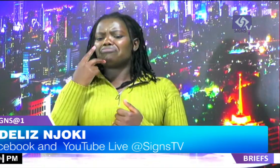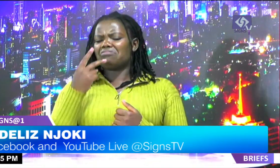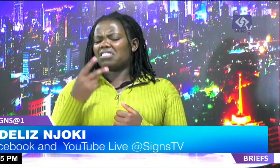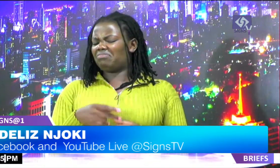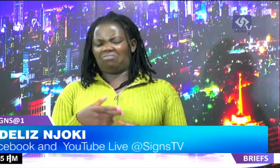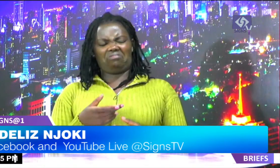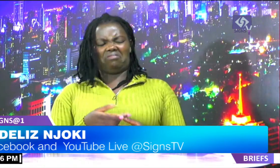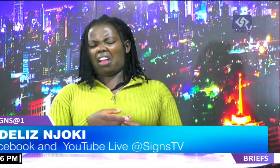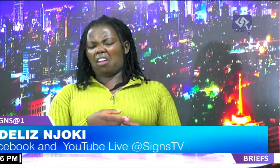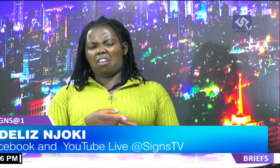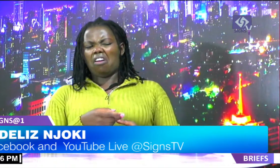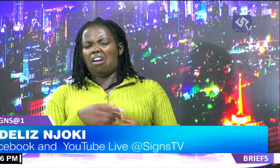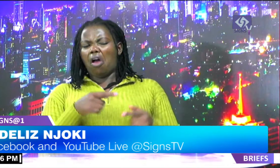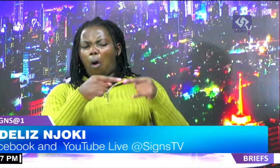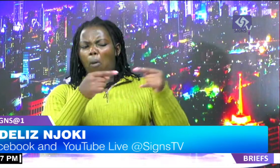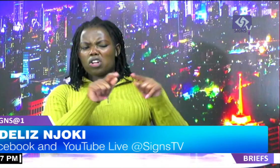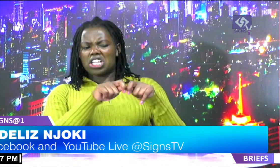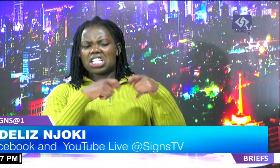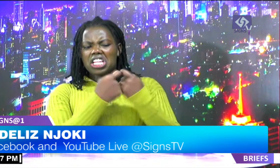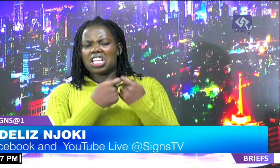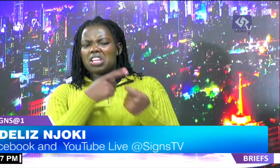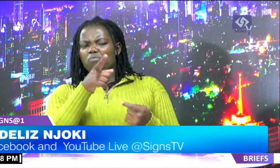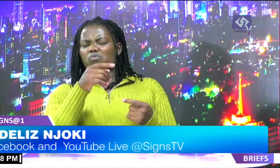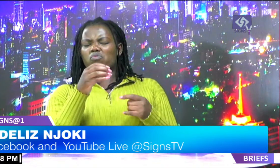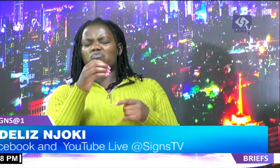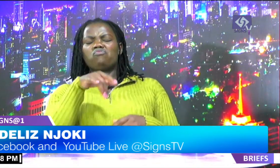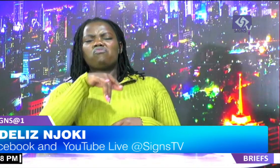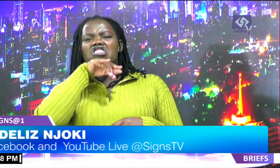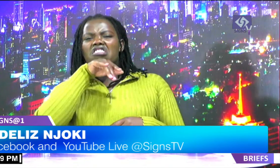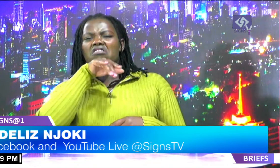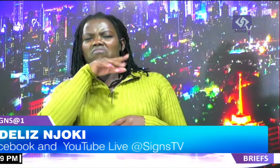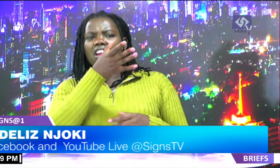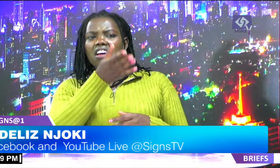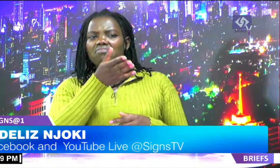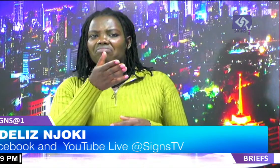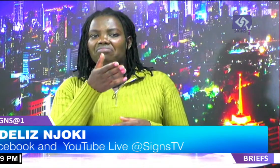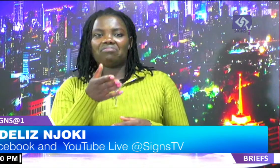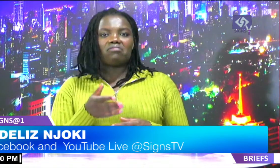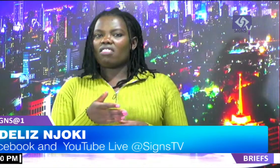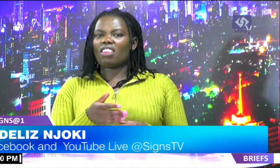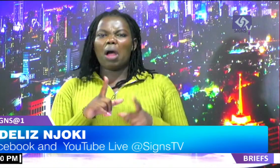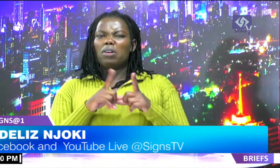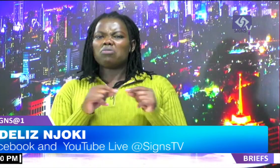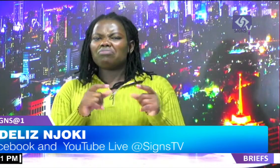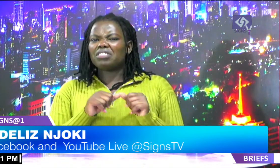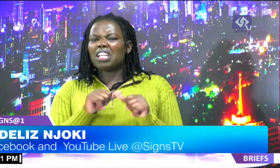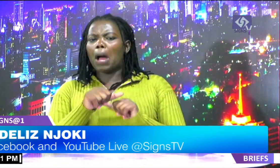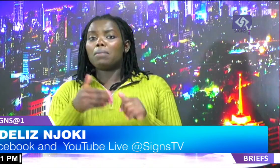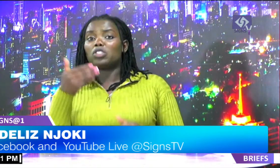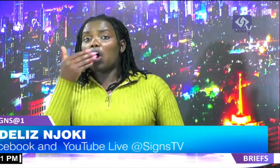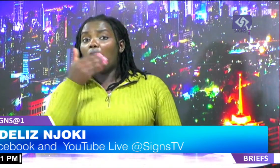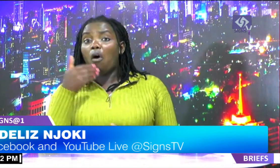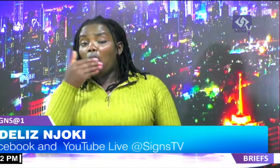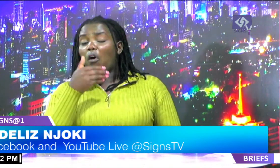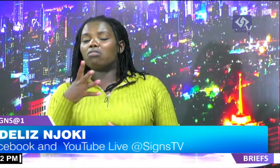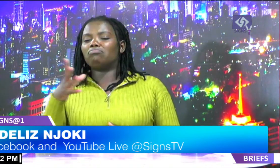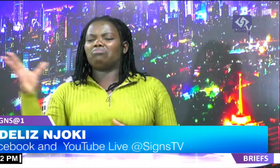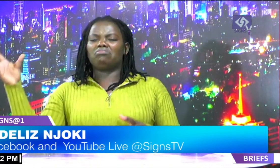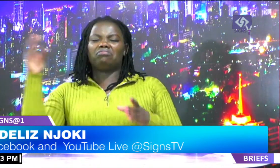update where the Kenya Kwanza administration has slammed opposition leader Raila Odinga's remark over the oil